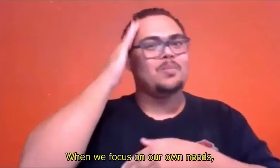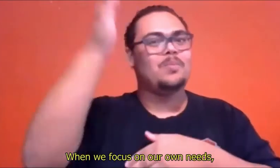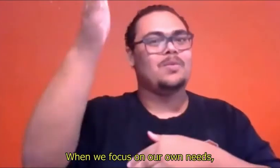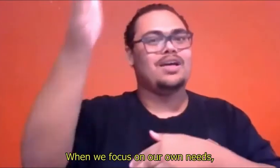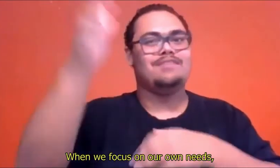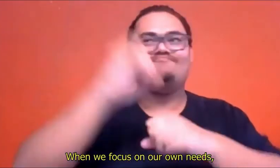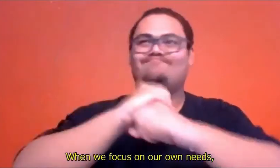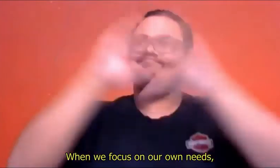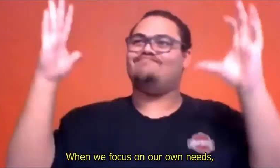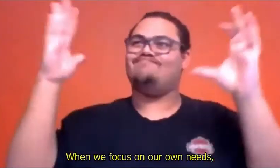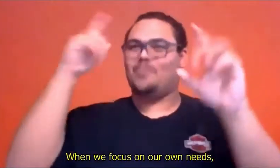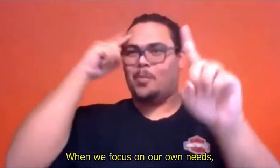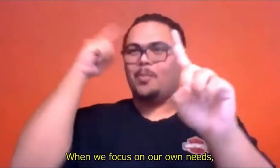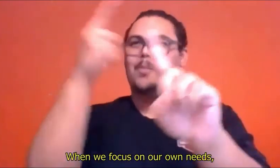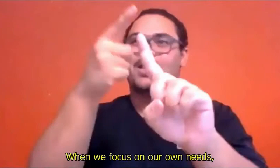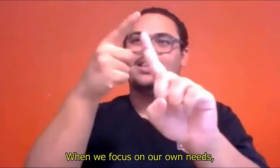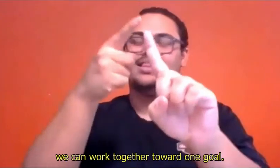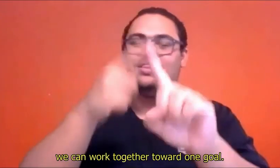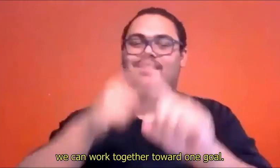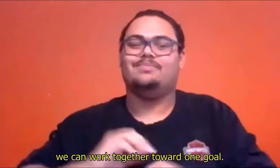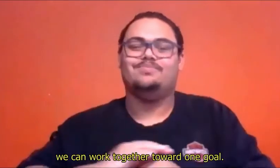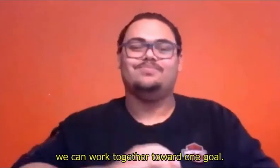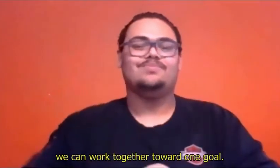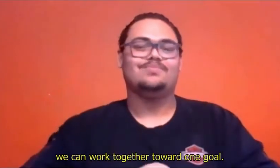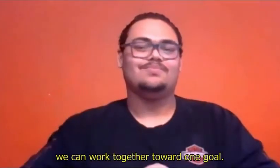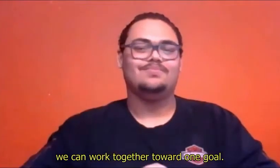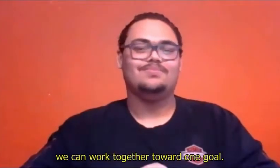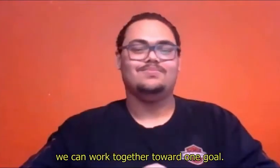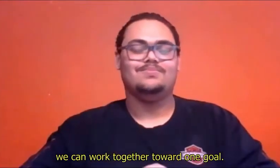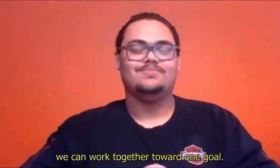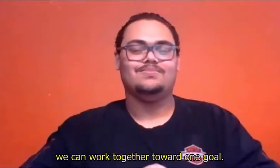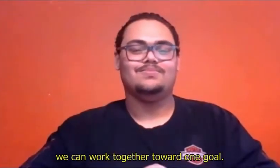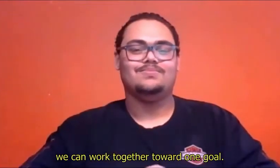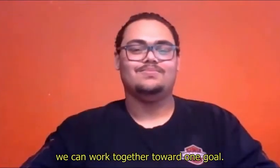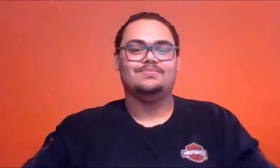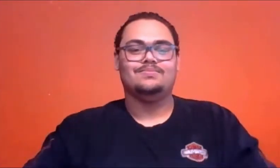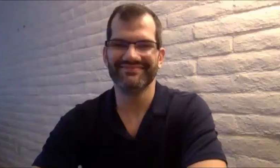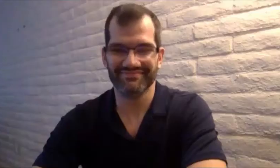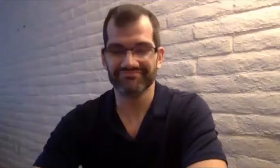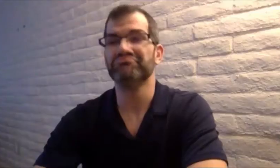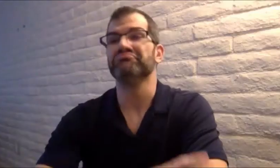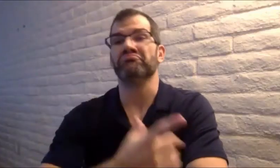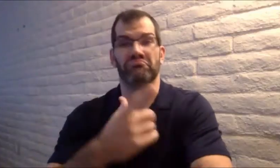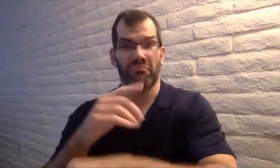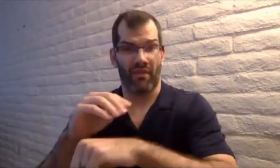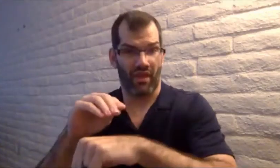When we focus on our own needs, we can work together toward one goal.